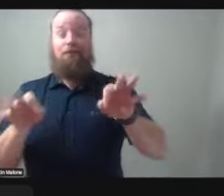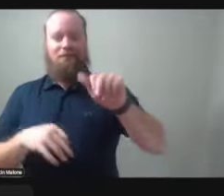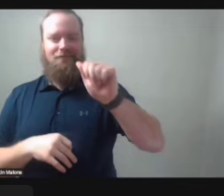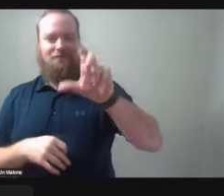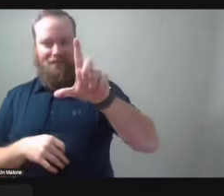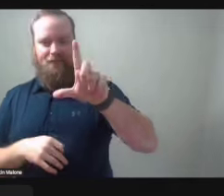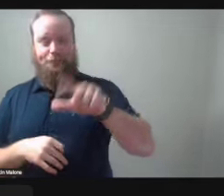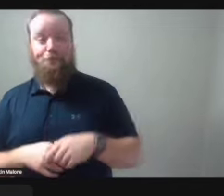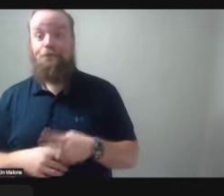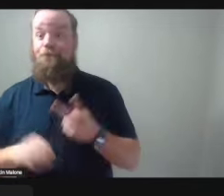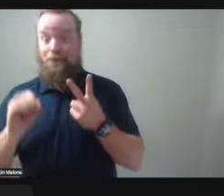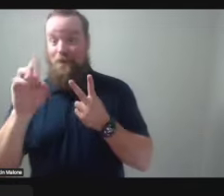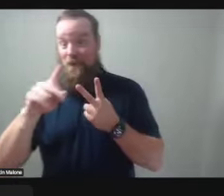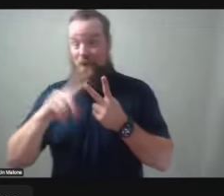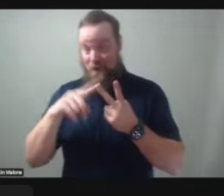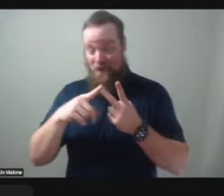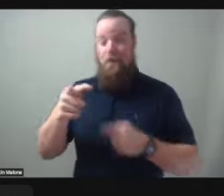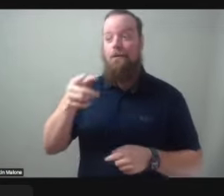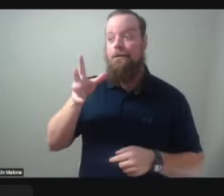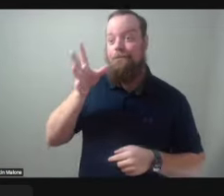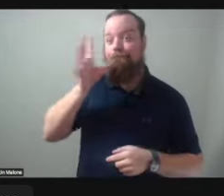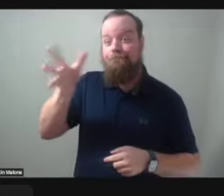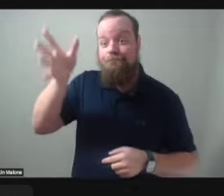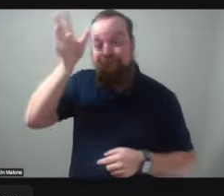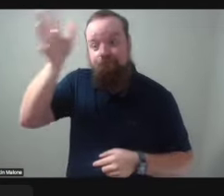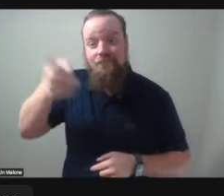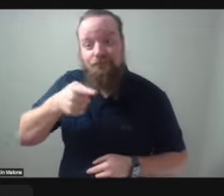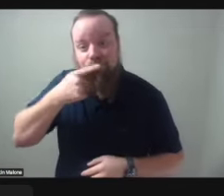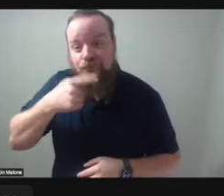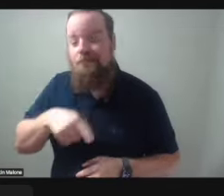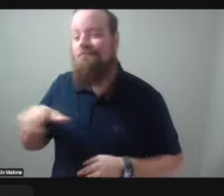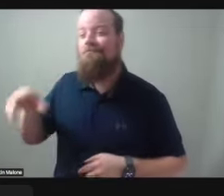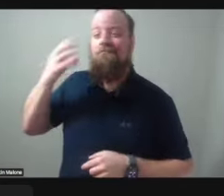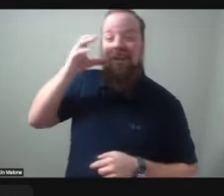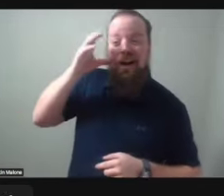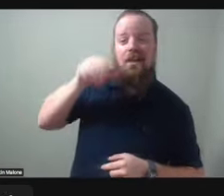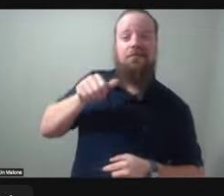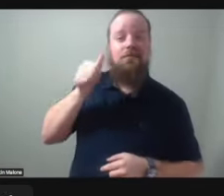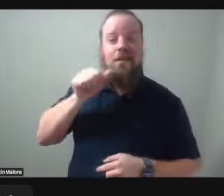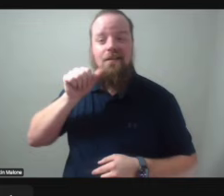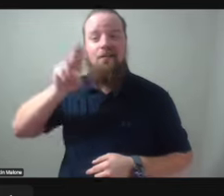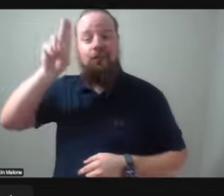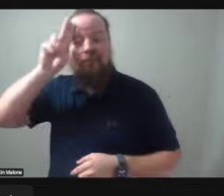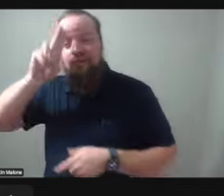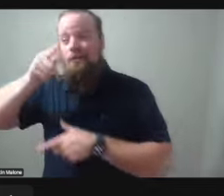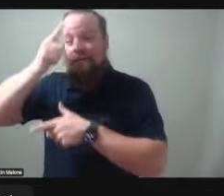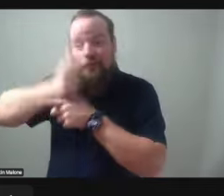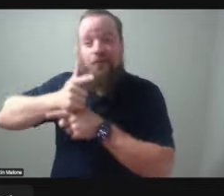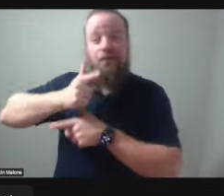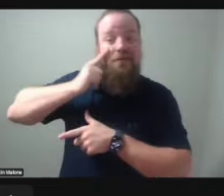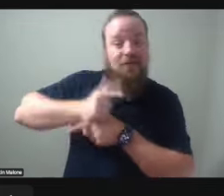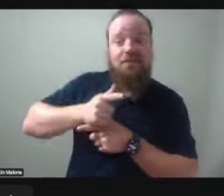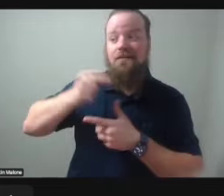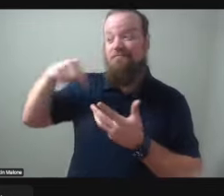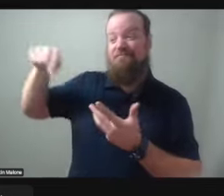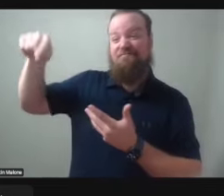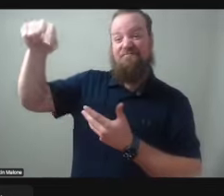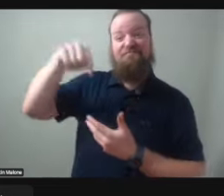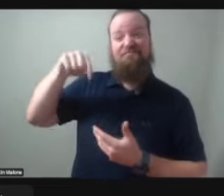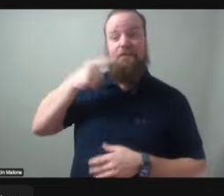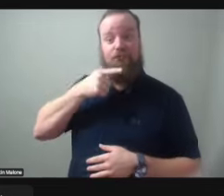an ASL or sign language dominant home where they only use sign language, and their first exposure to spoken language